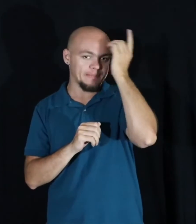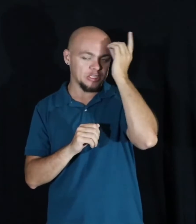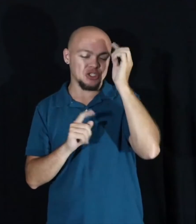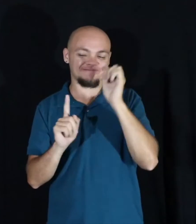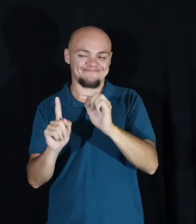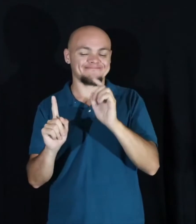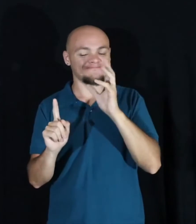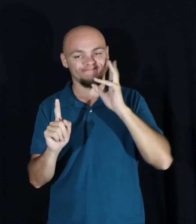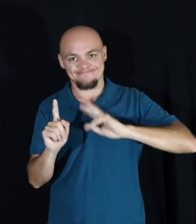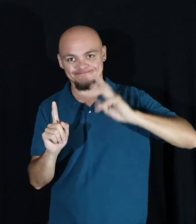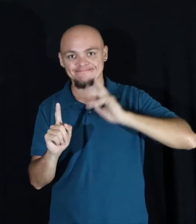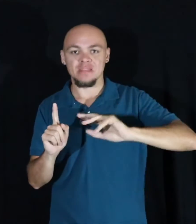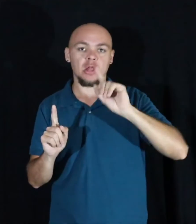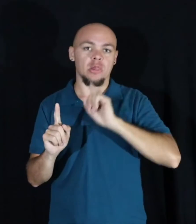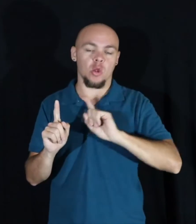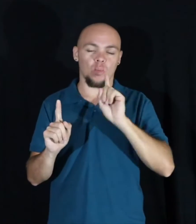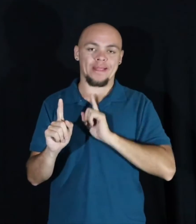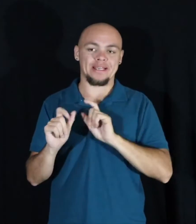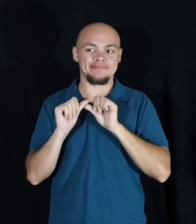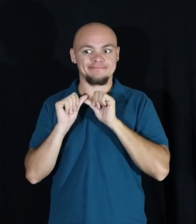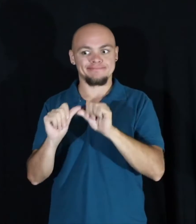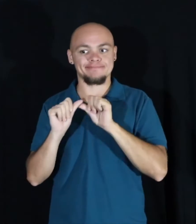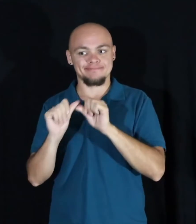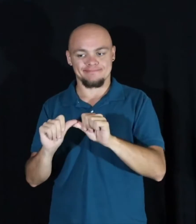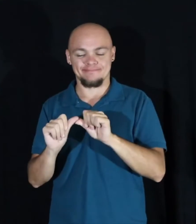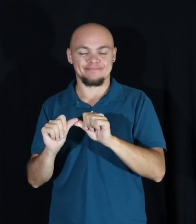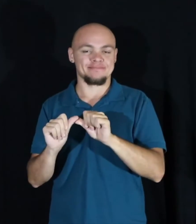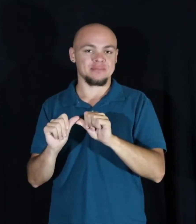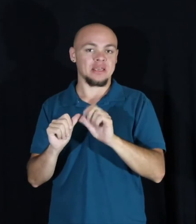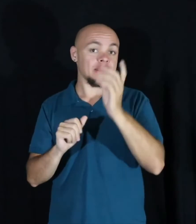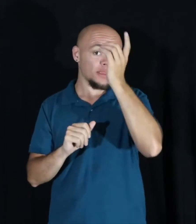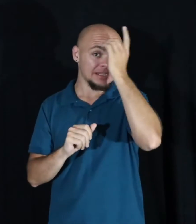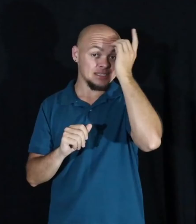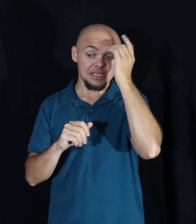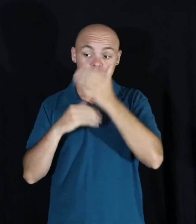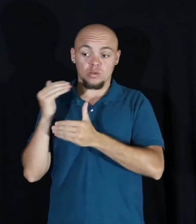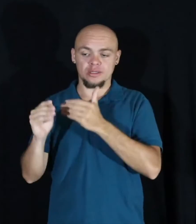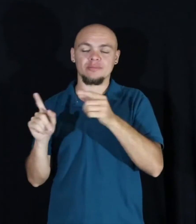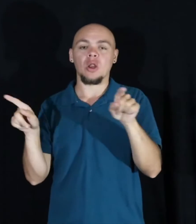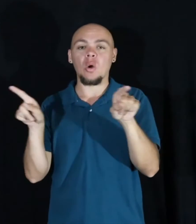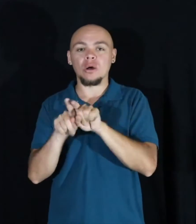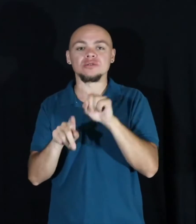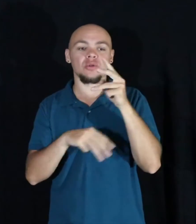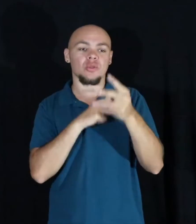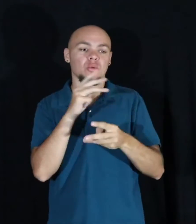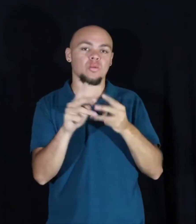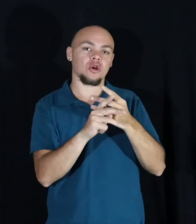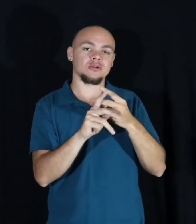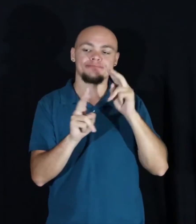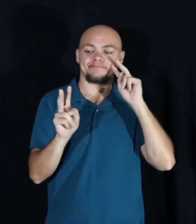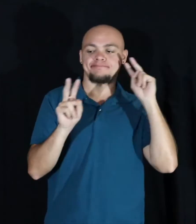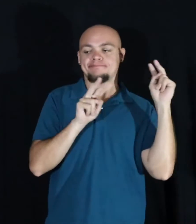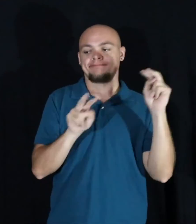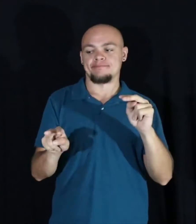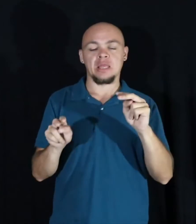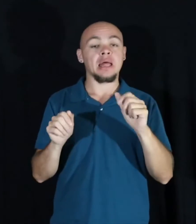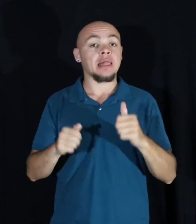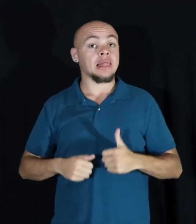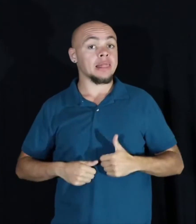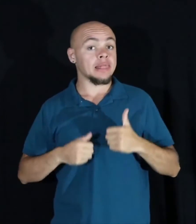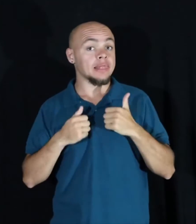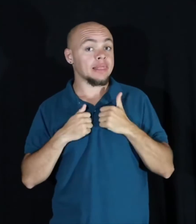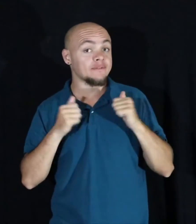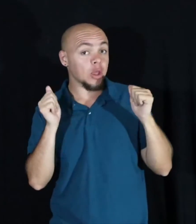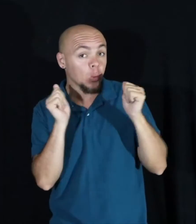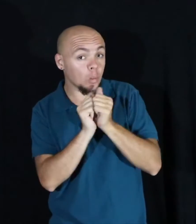loneliness does come from the disease process, much of it comes from the world around them. To be living with dementia or to